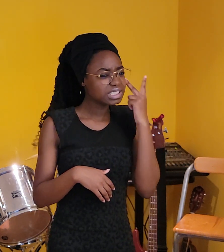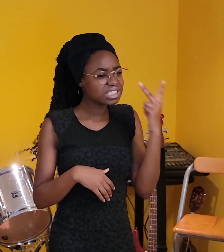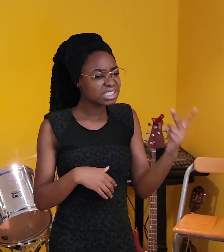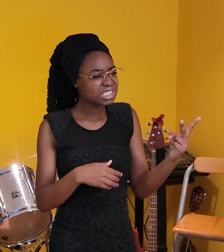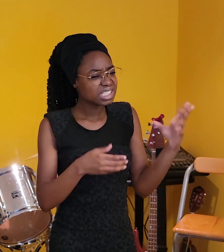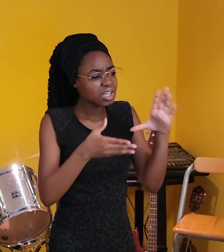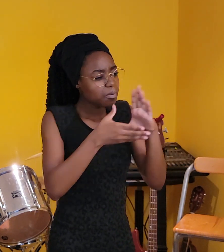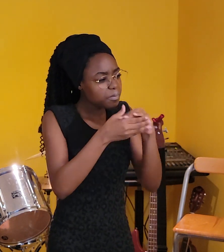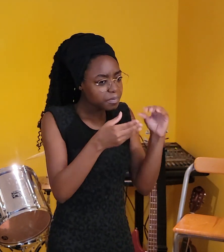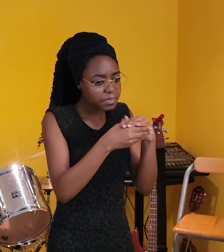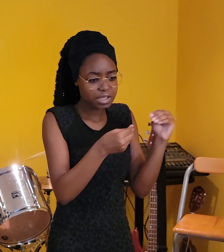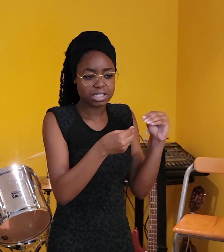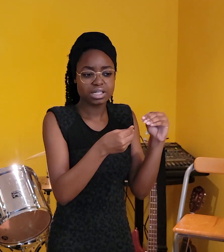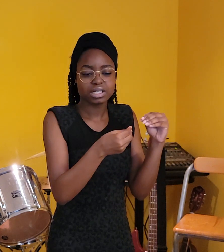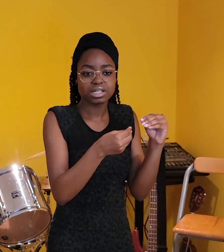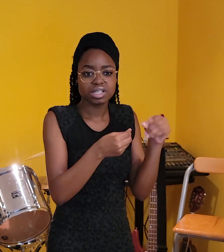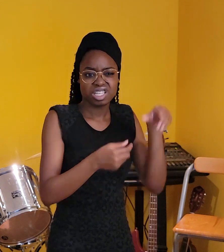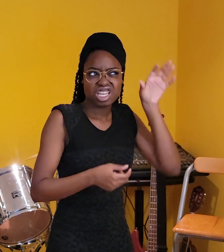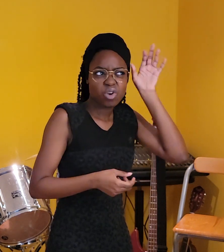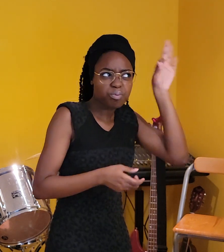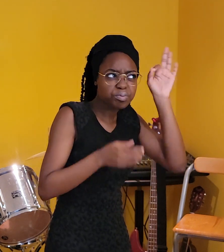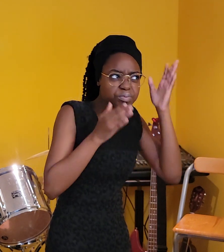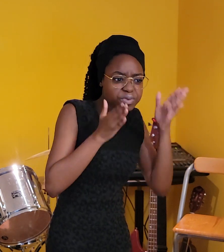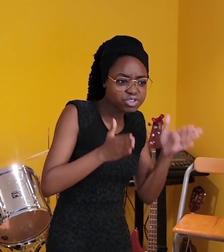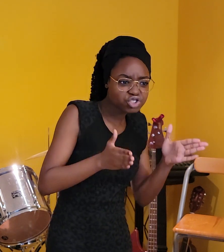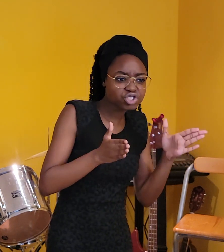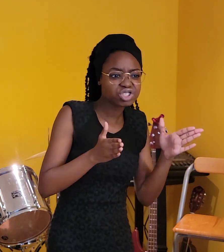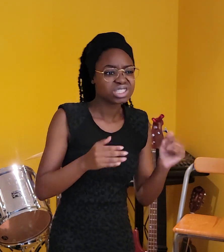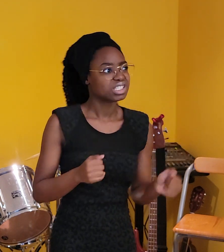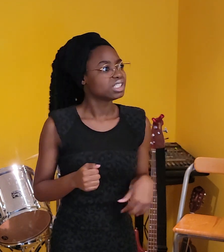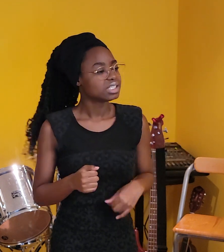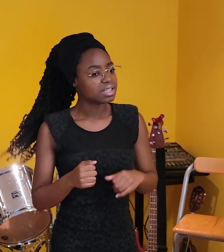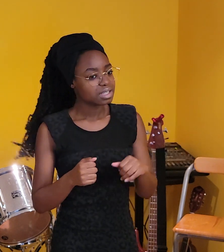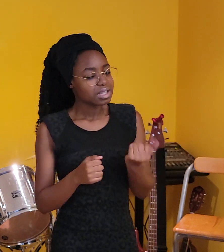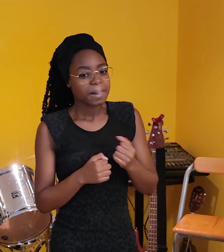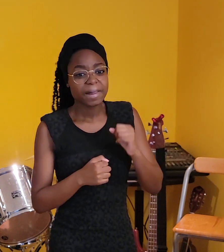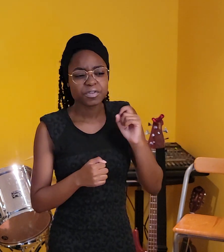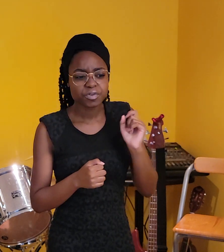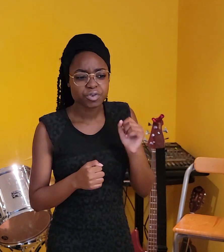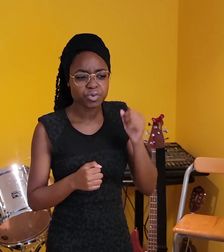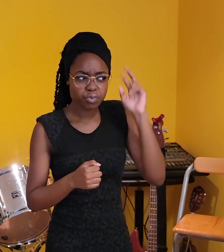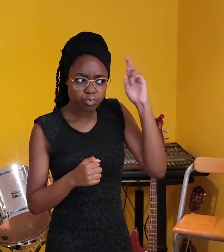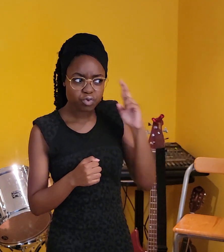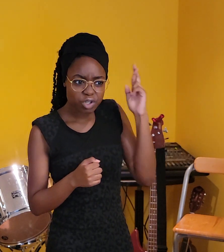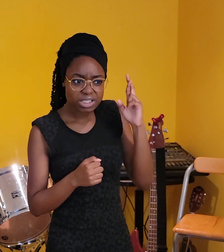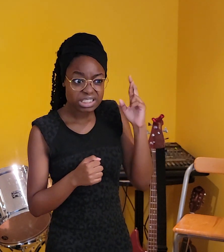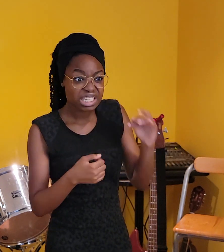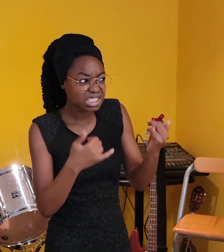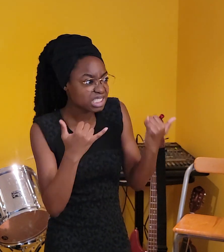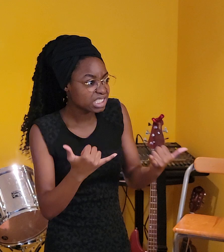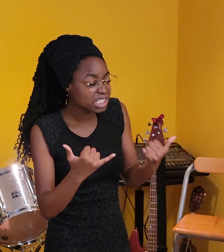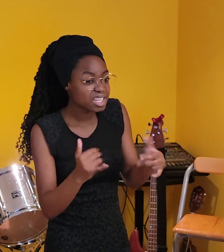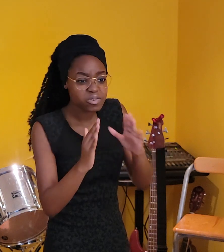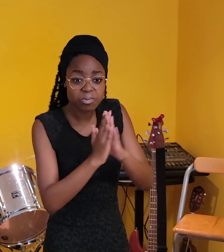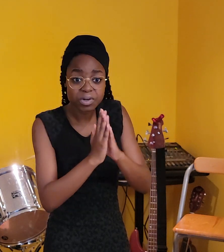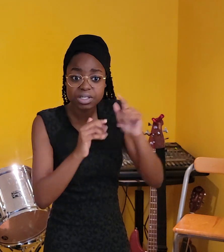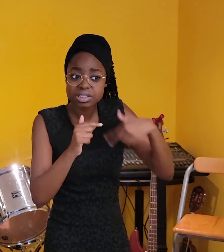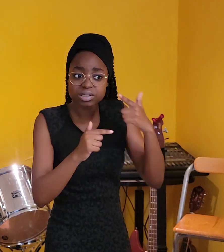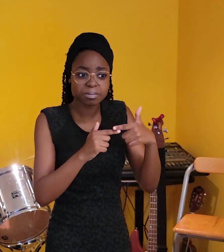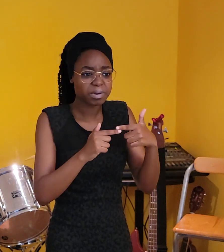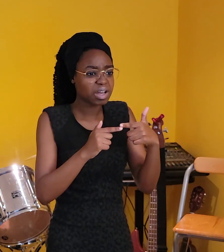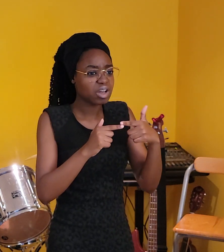and, you know, yeah, messages that immediately tells you that today prayer is only formulas